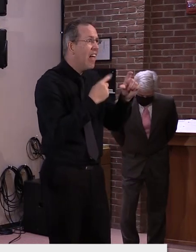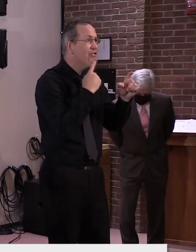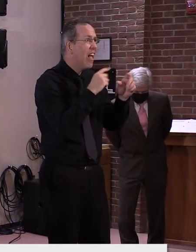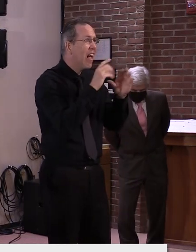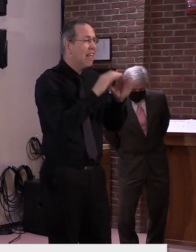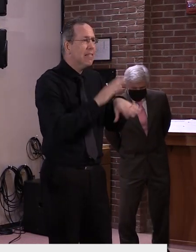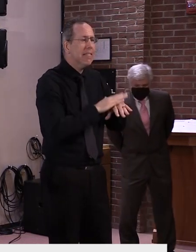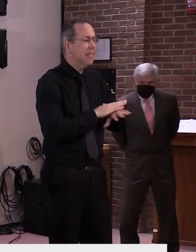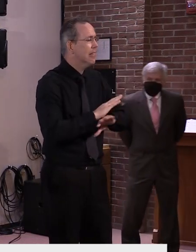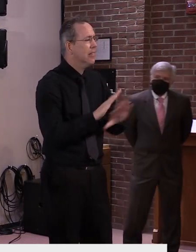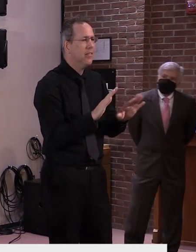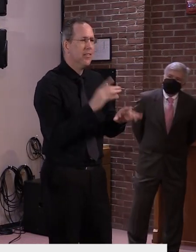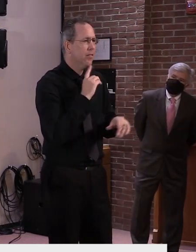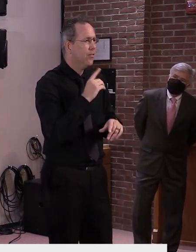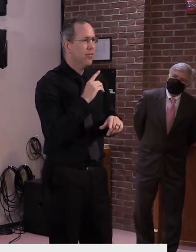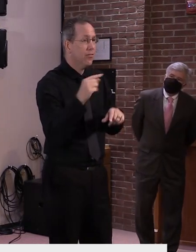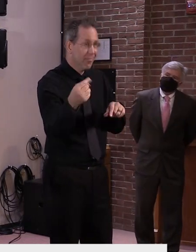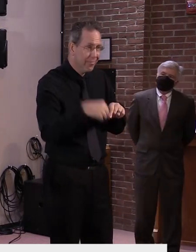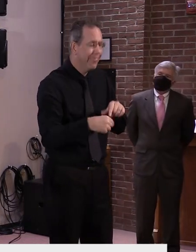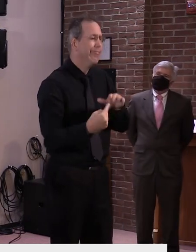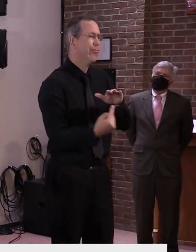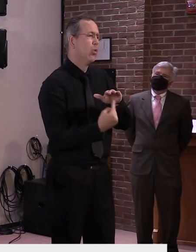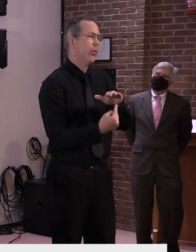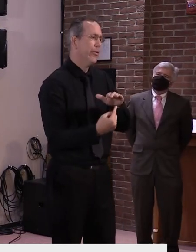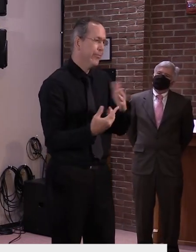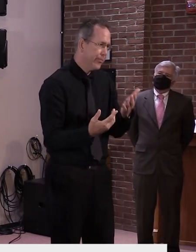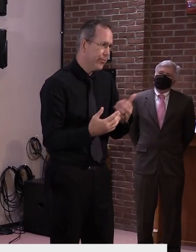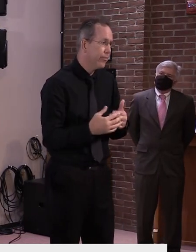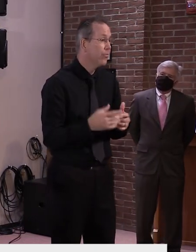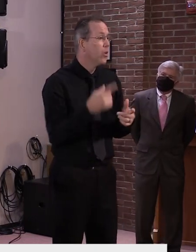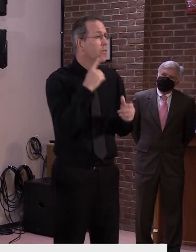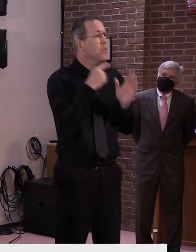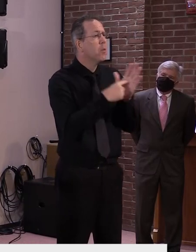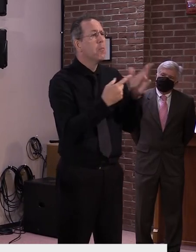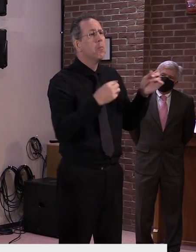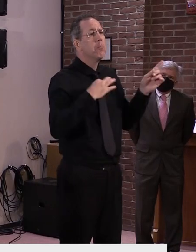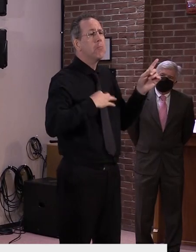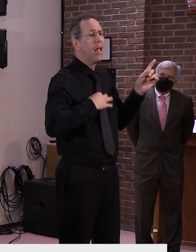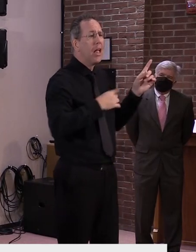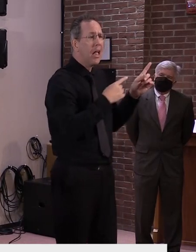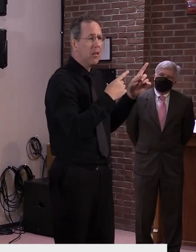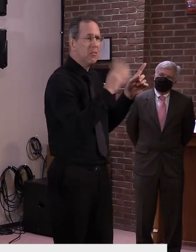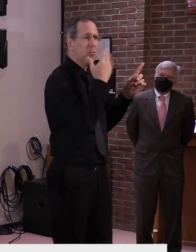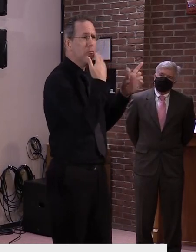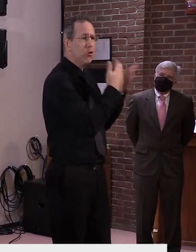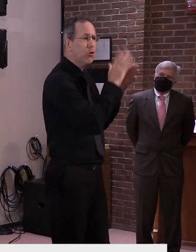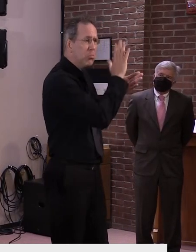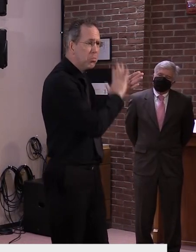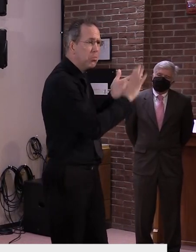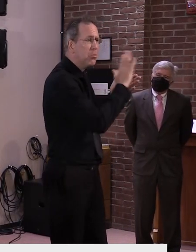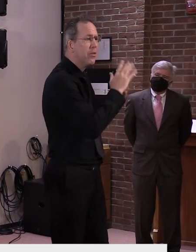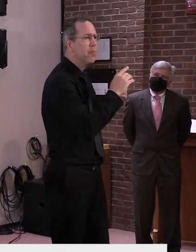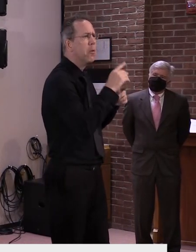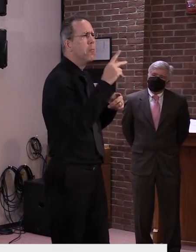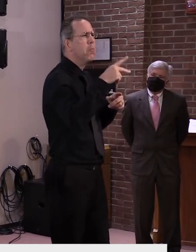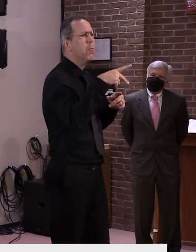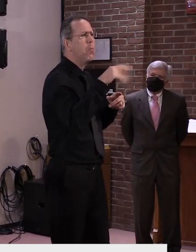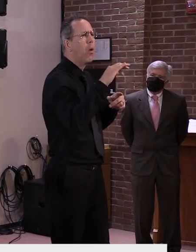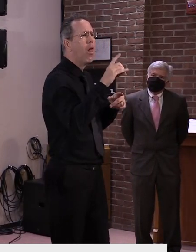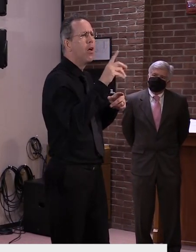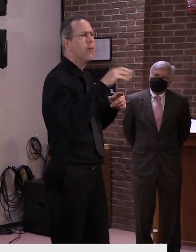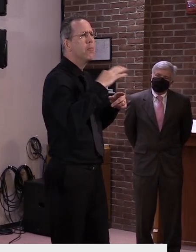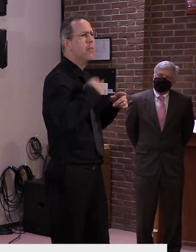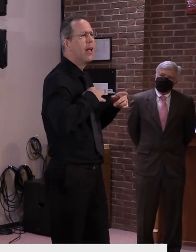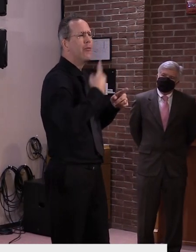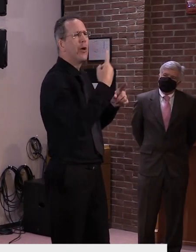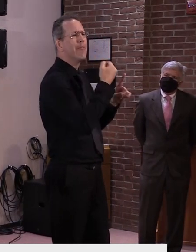Most of Maine is okay. There's one county there that's been problematic around the Portland area, and most of New Hampshire as well.